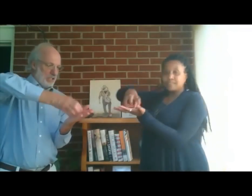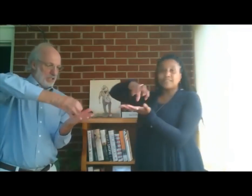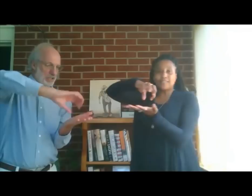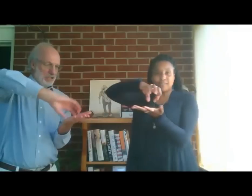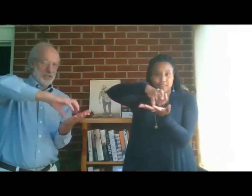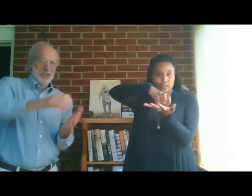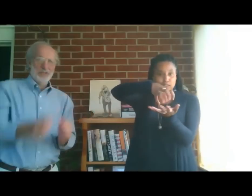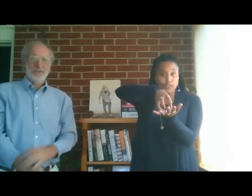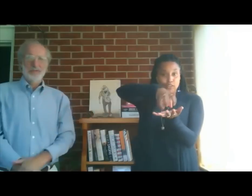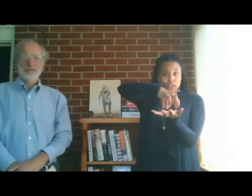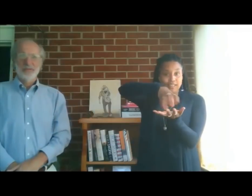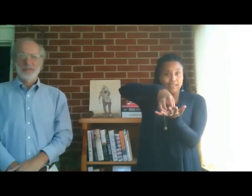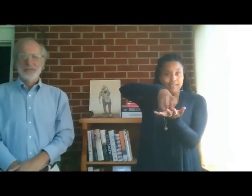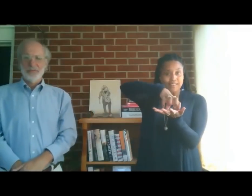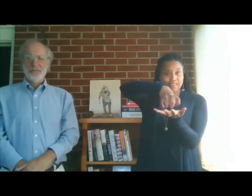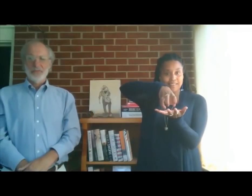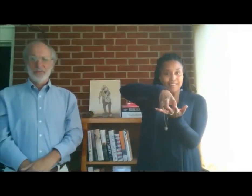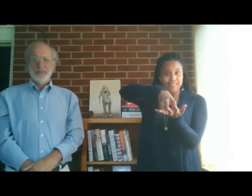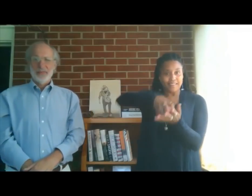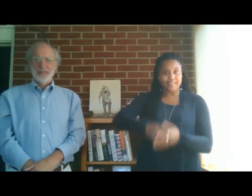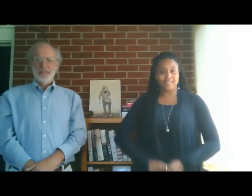Cookie. Cookie.